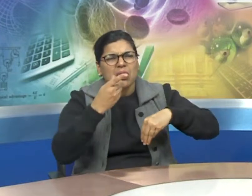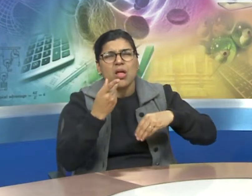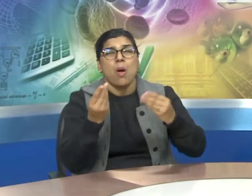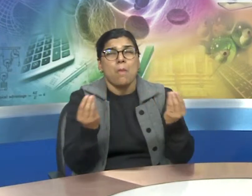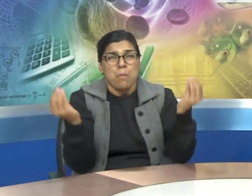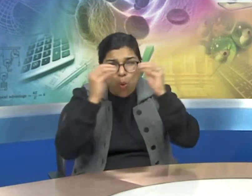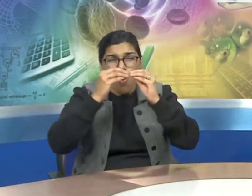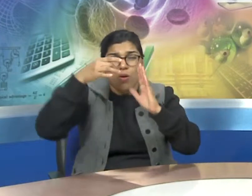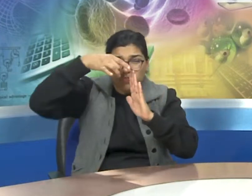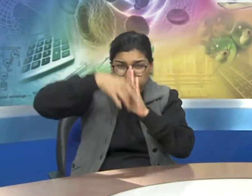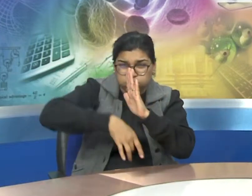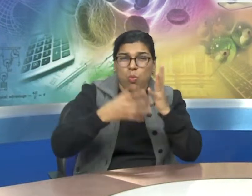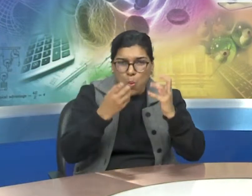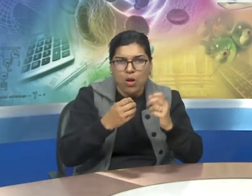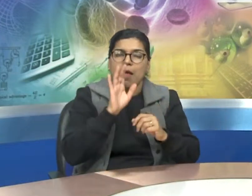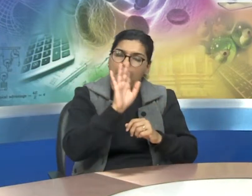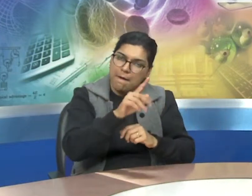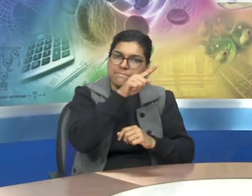here you can